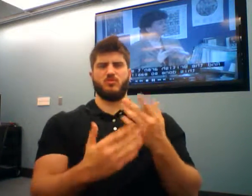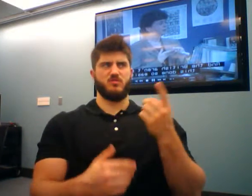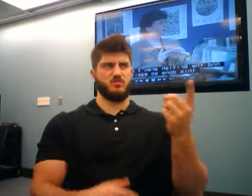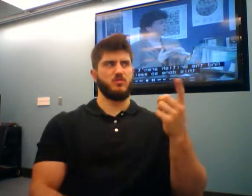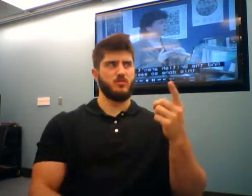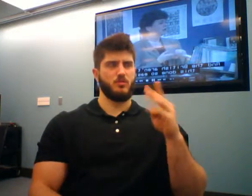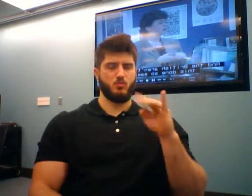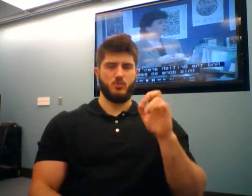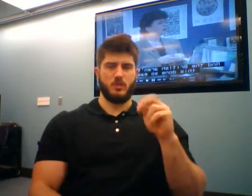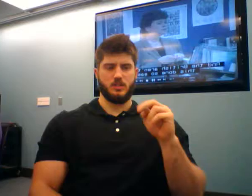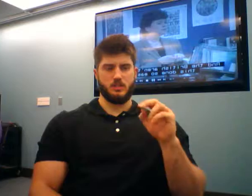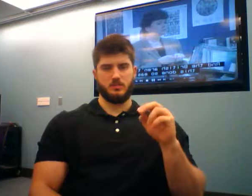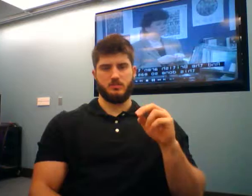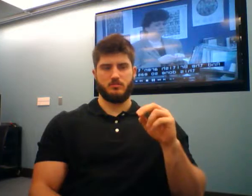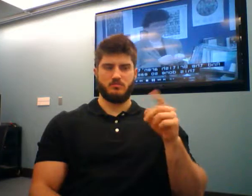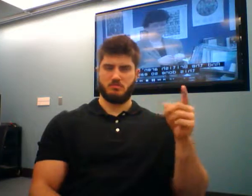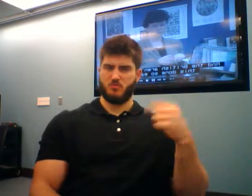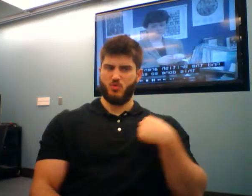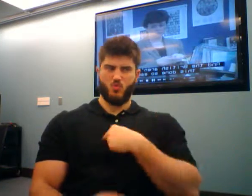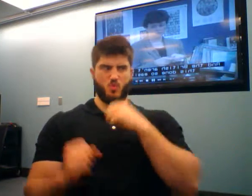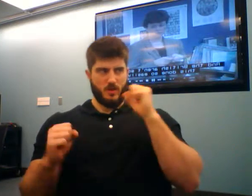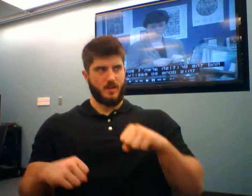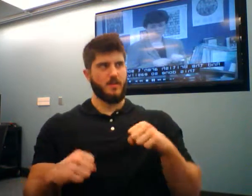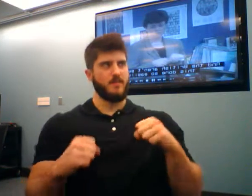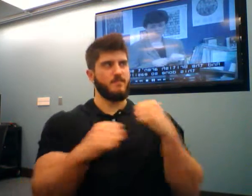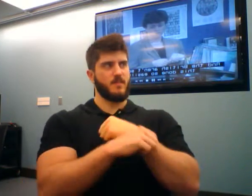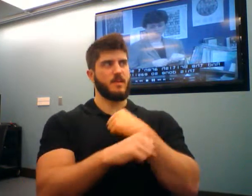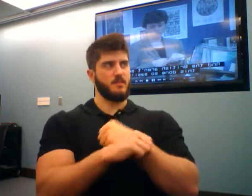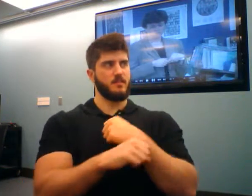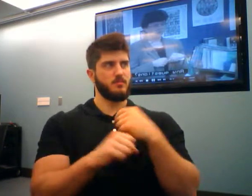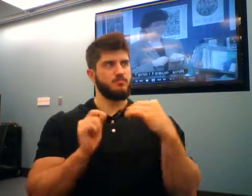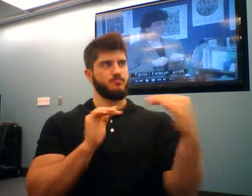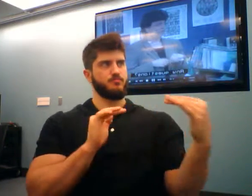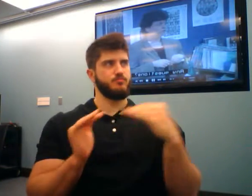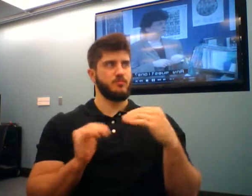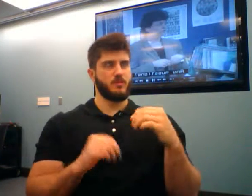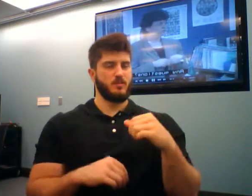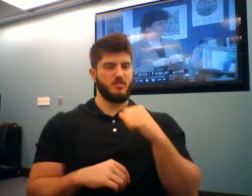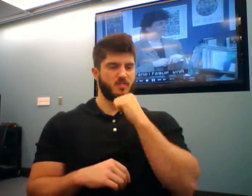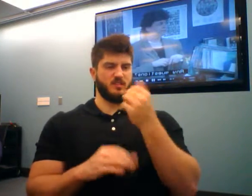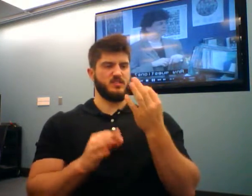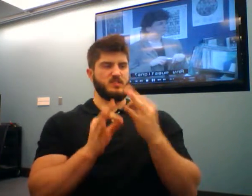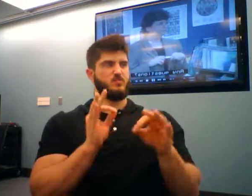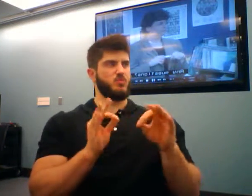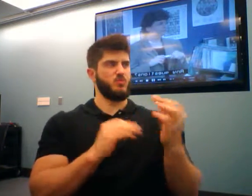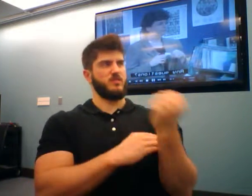and the British aren't going to get this done so easily. Any questions?